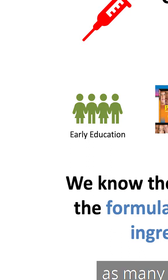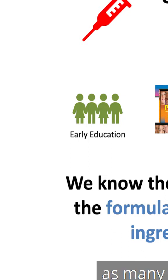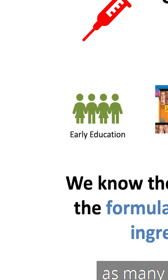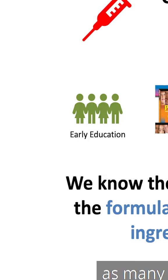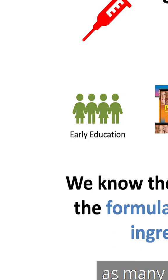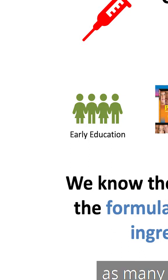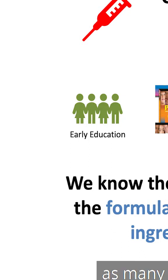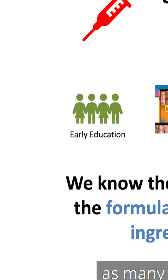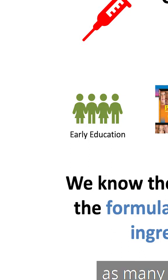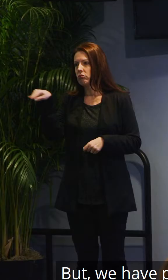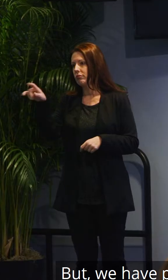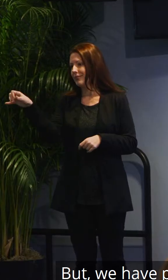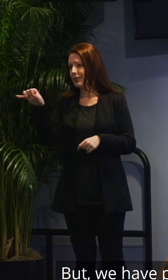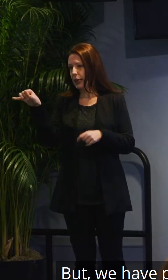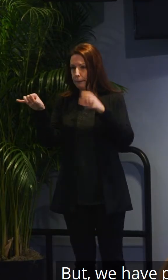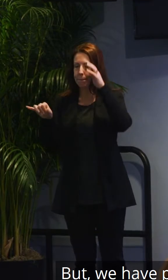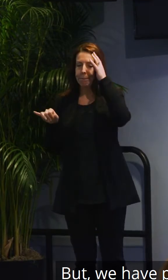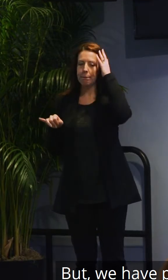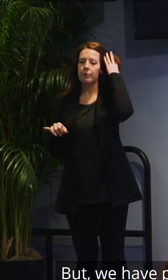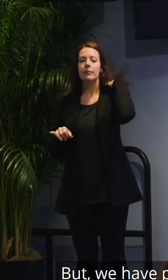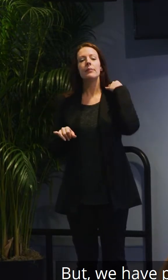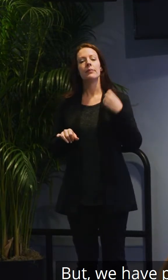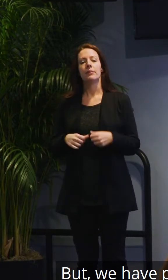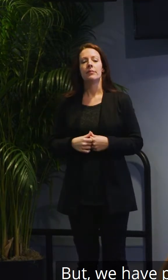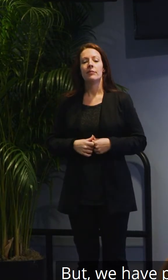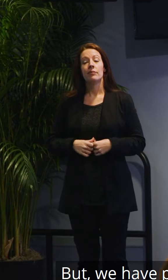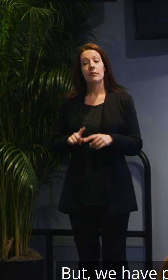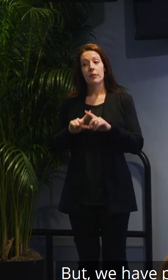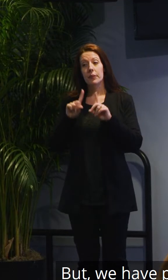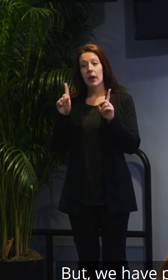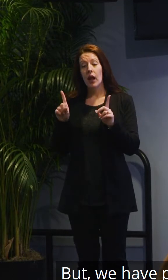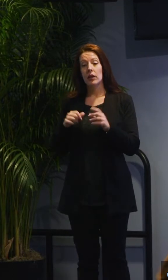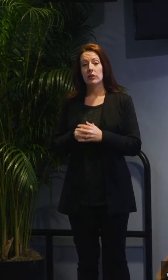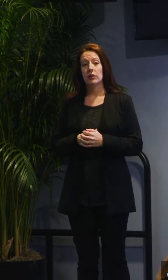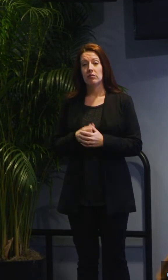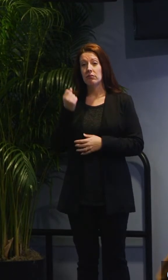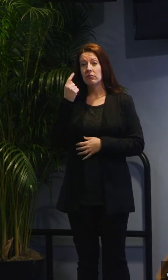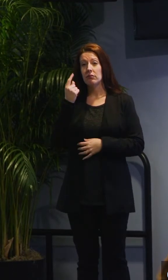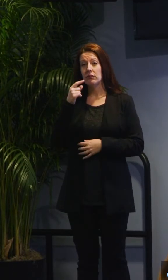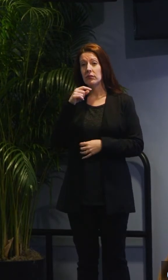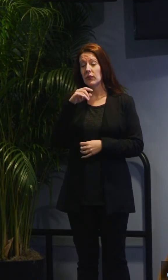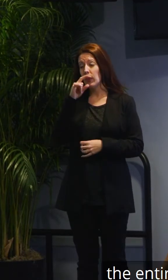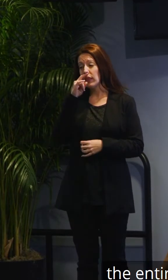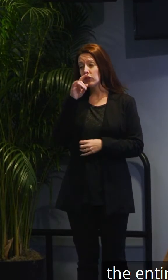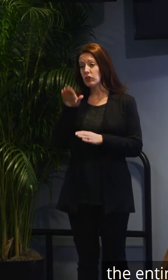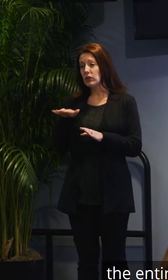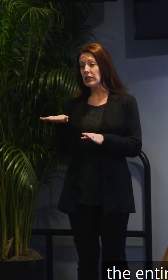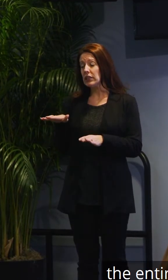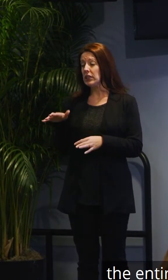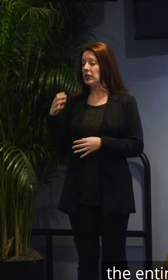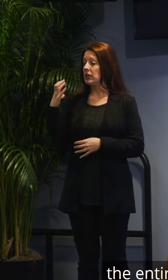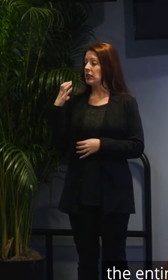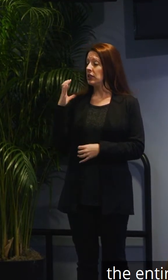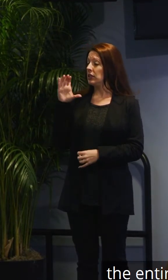of you do probably as well. But we have placed on the little tiny shoulders of early education the